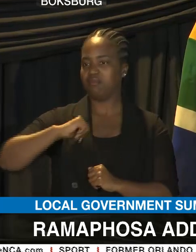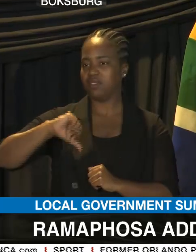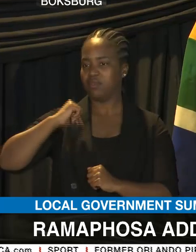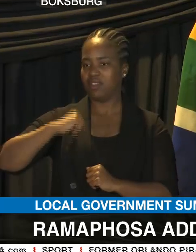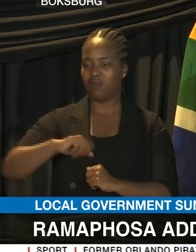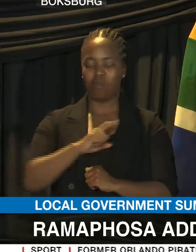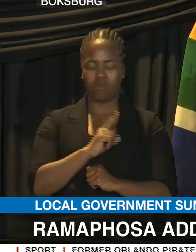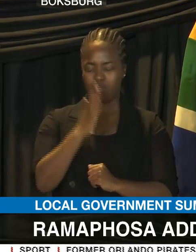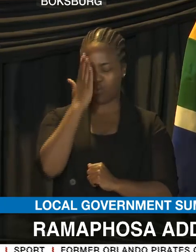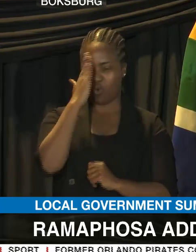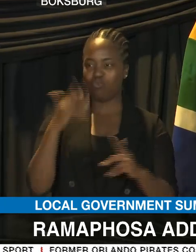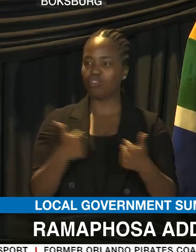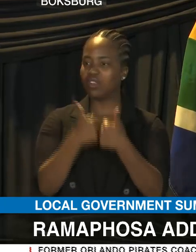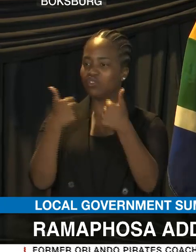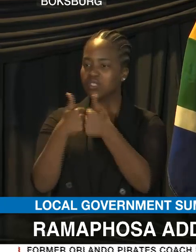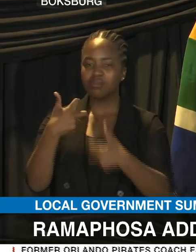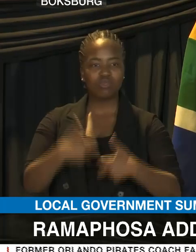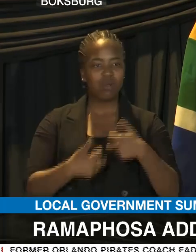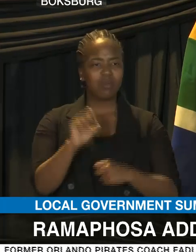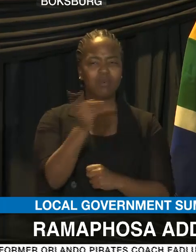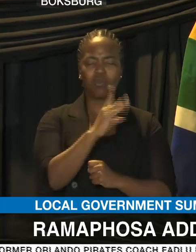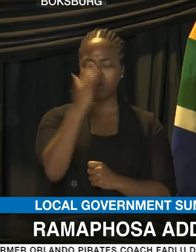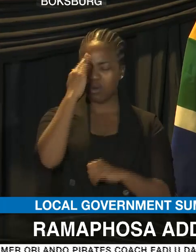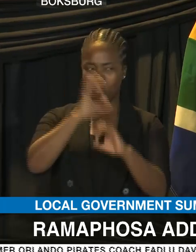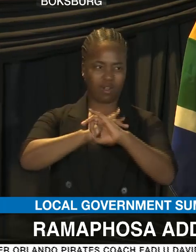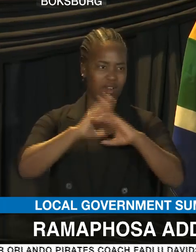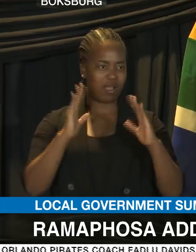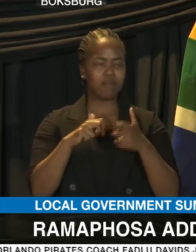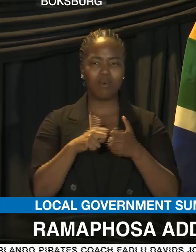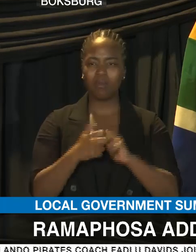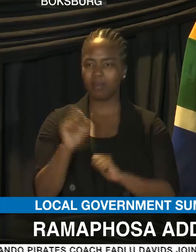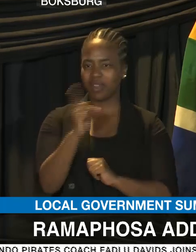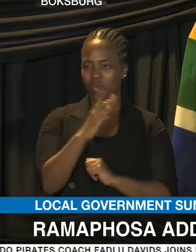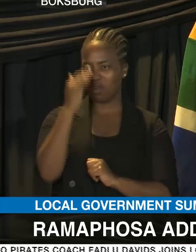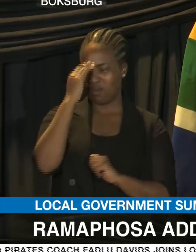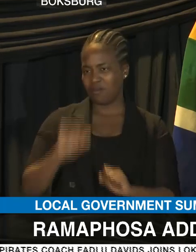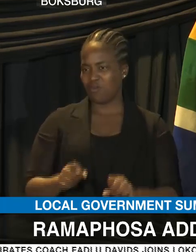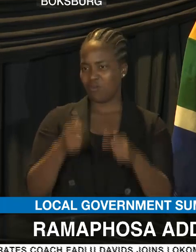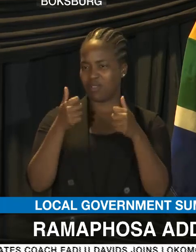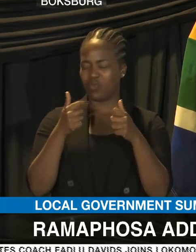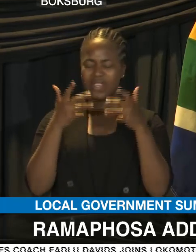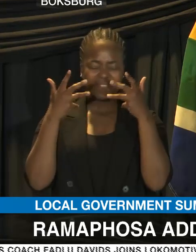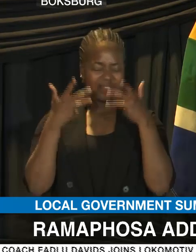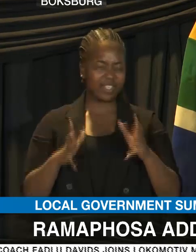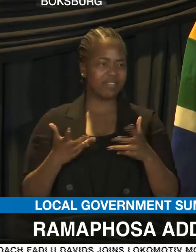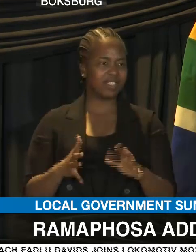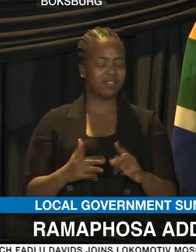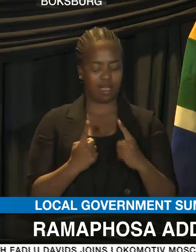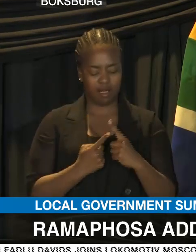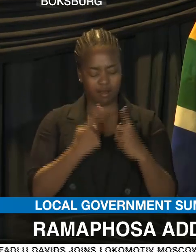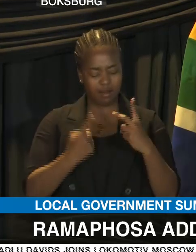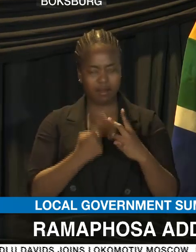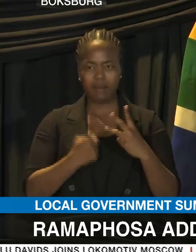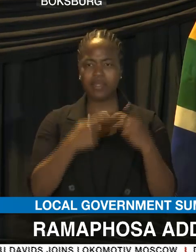because we know what the challenges are, we know what the problems are, and we've gone through all those challenges